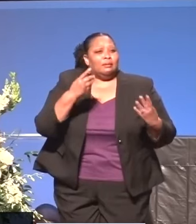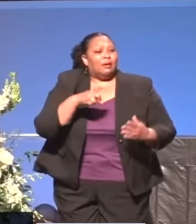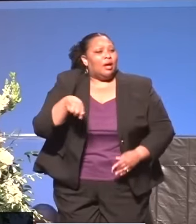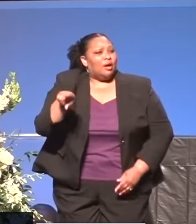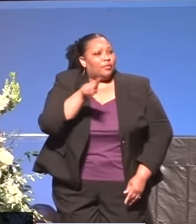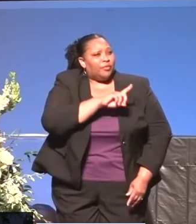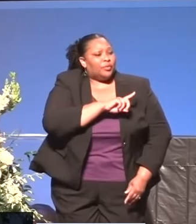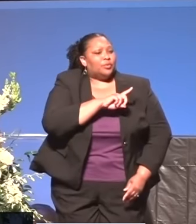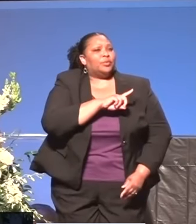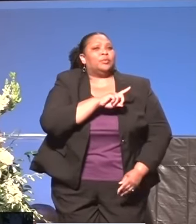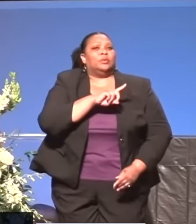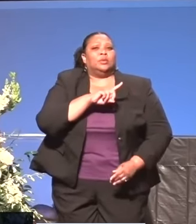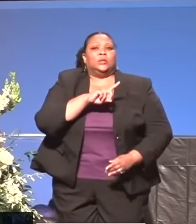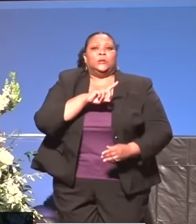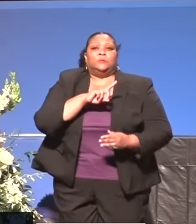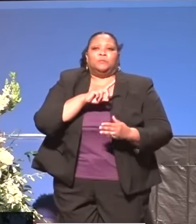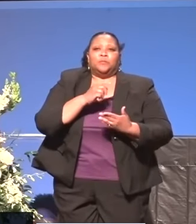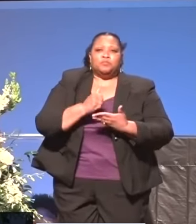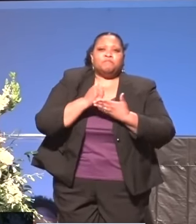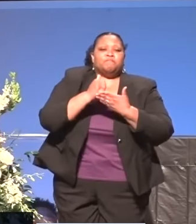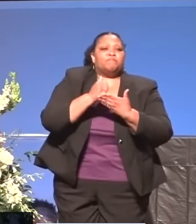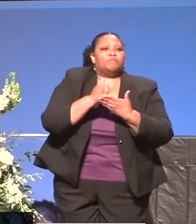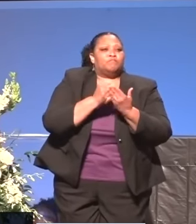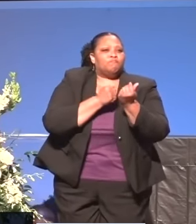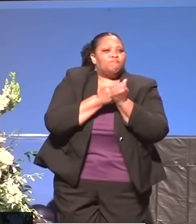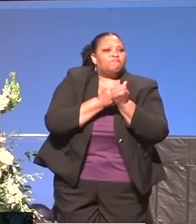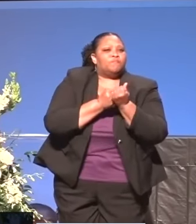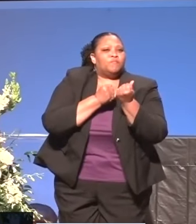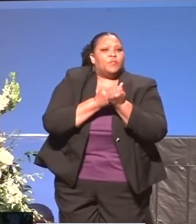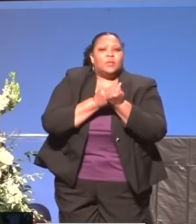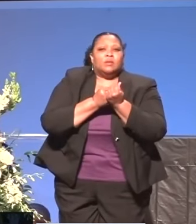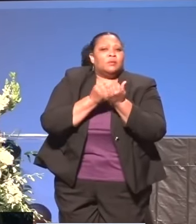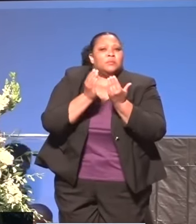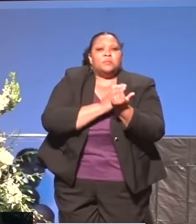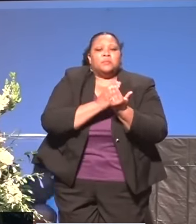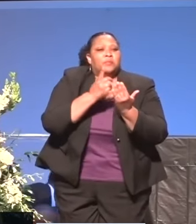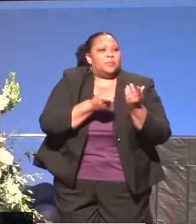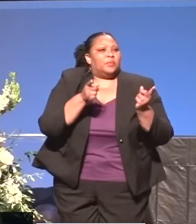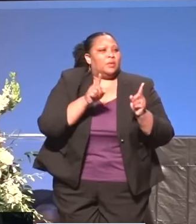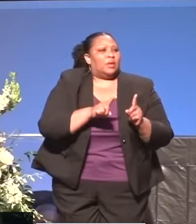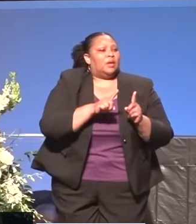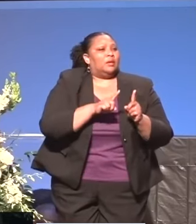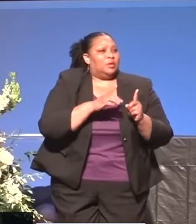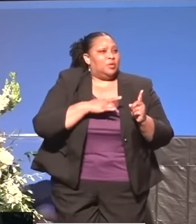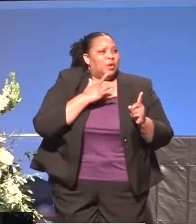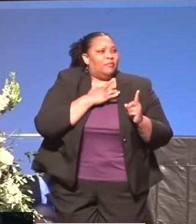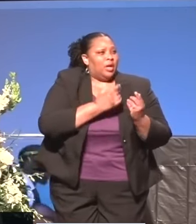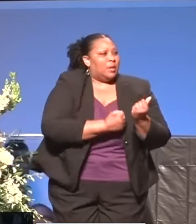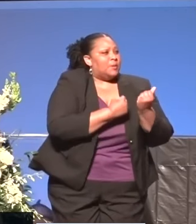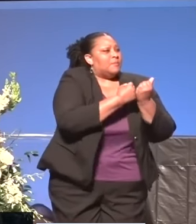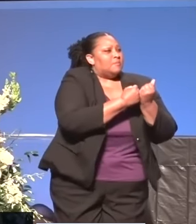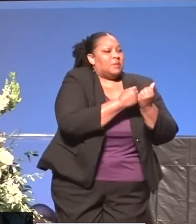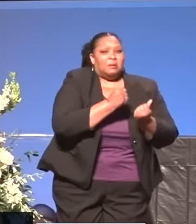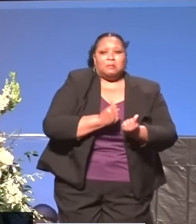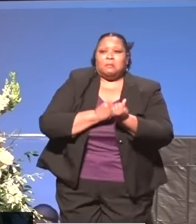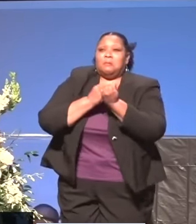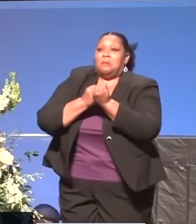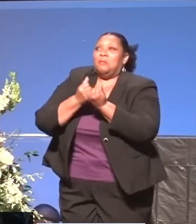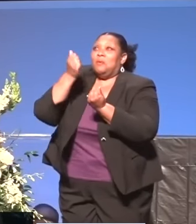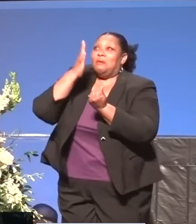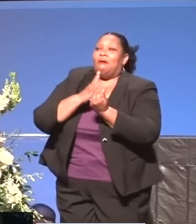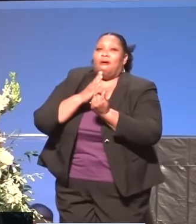inner braces to prop you on every leaning side. May you feel the closeness of his